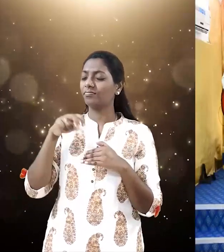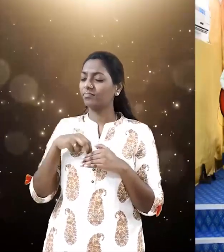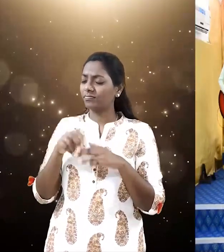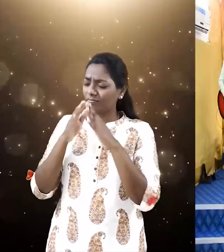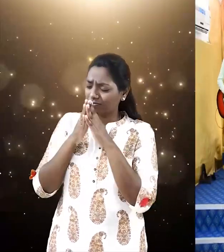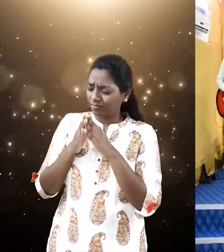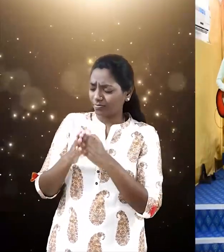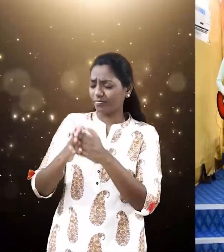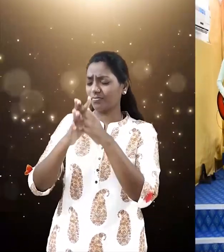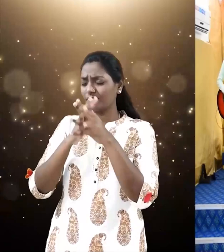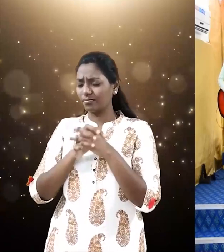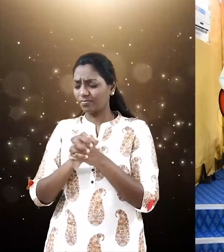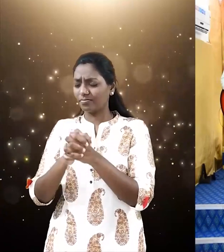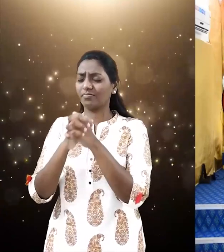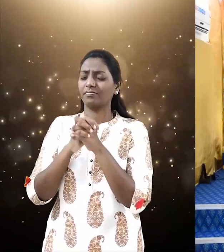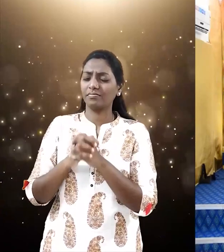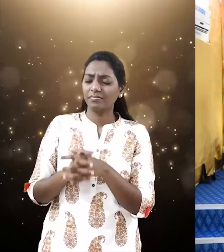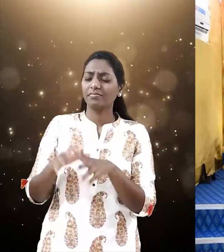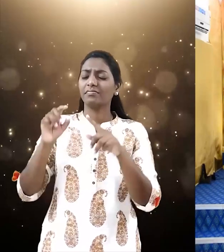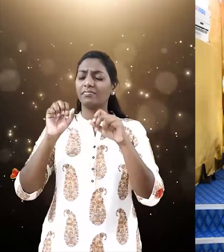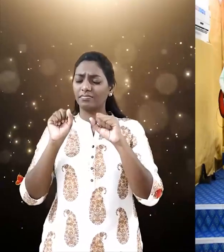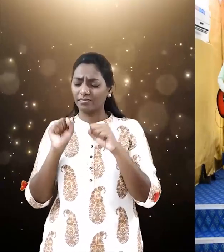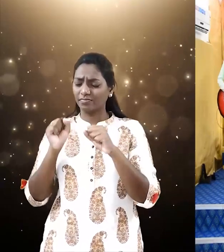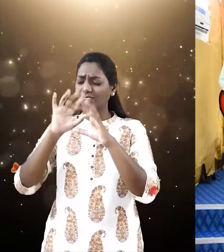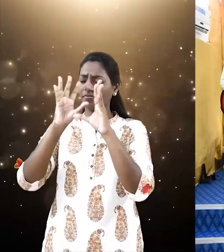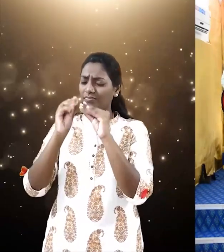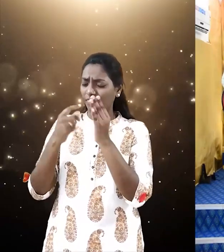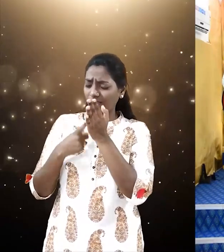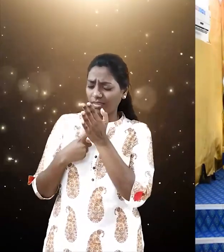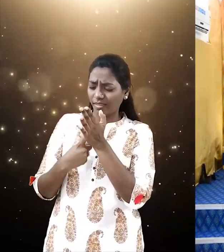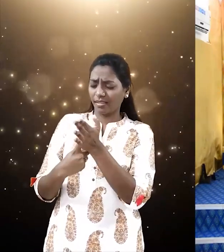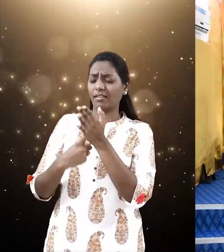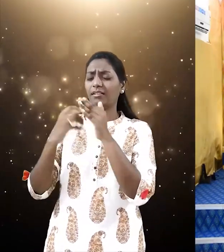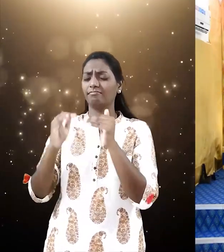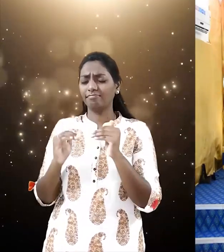In adoration, we bow before your